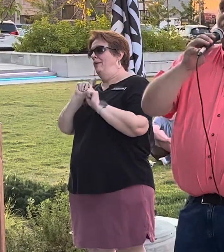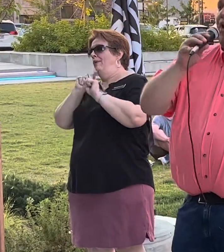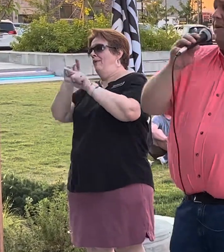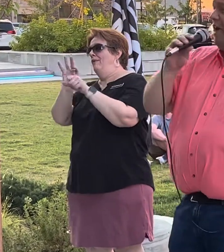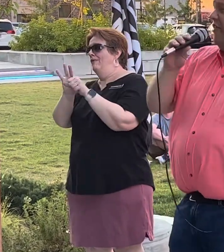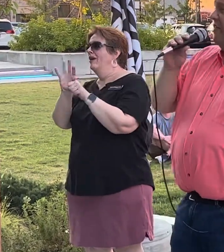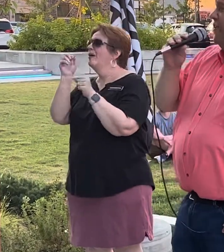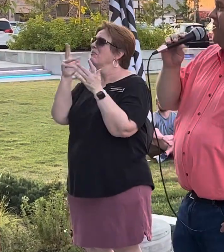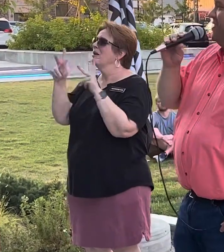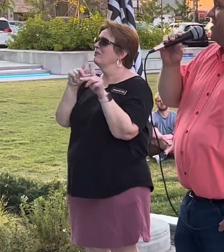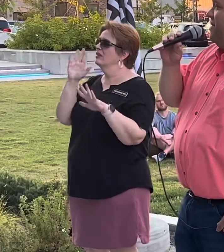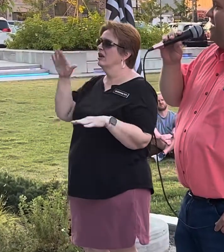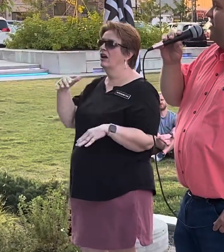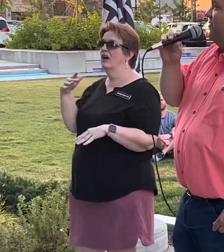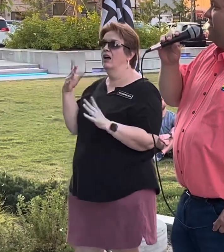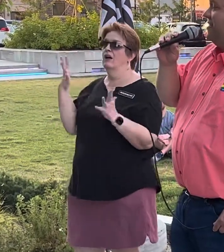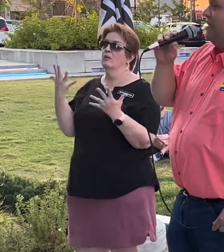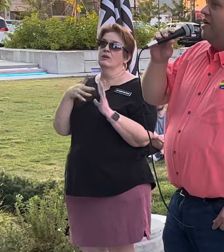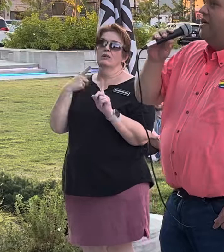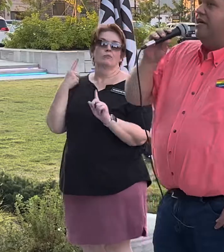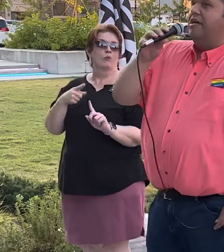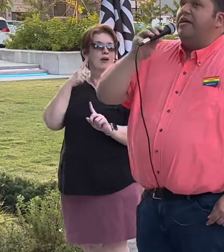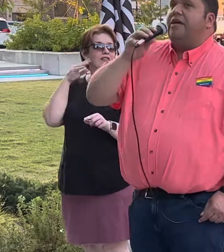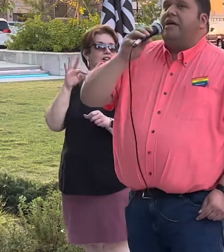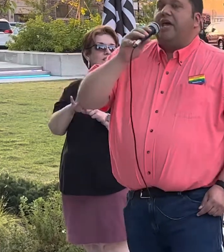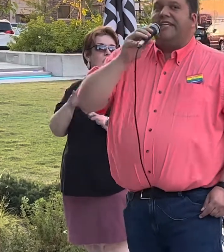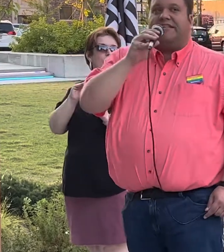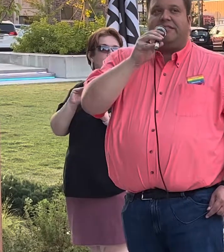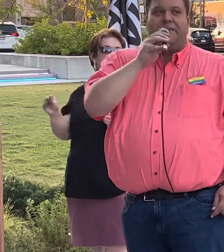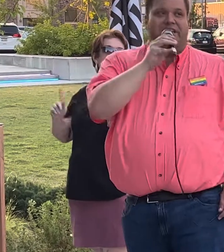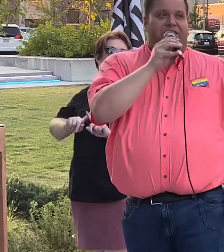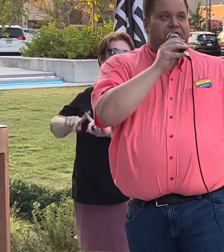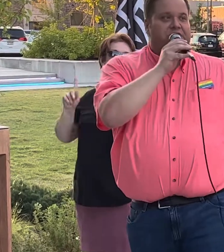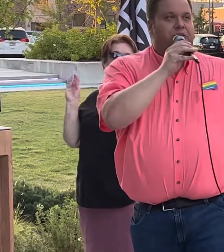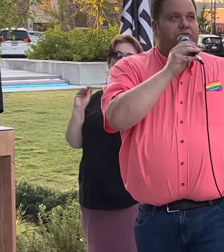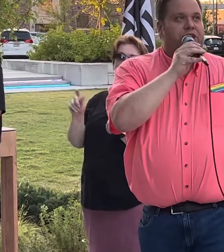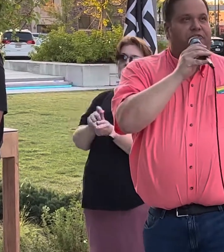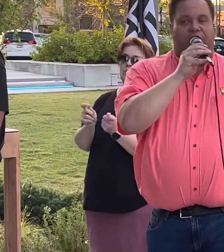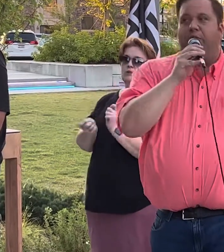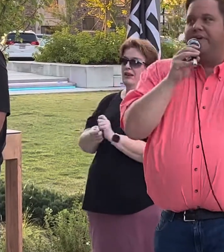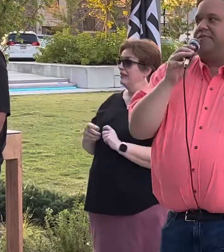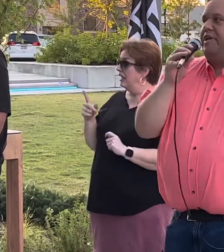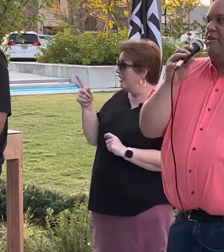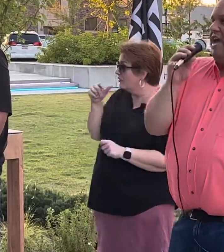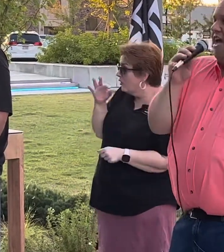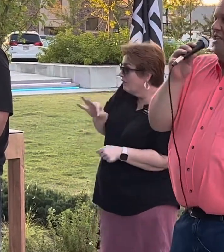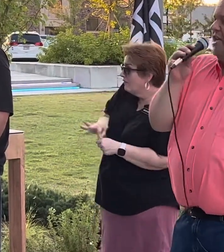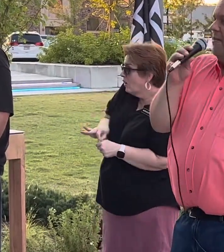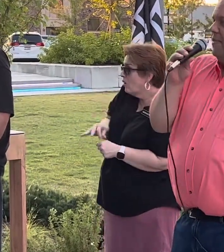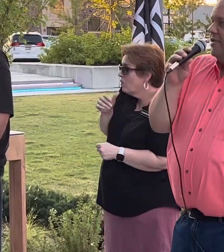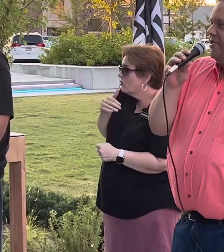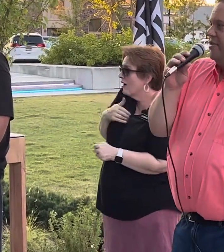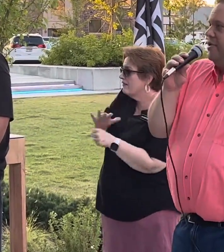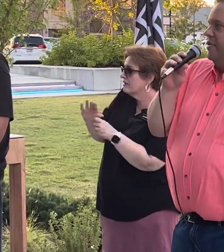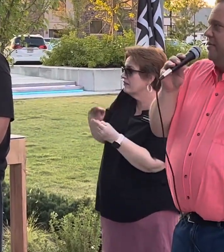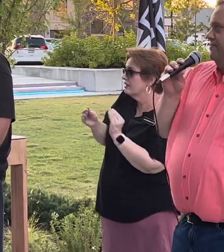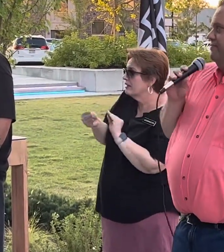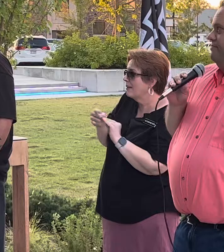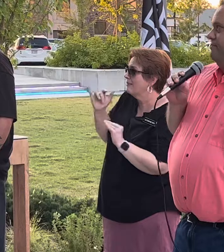who say, why bother to vote? It doesn't make a difference. It doesn't make a difference when you don't vote because we don't have the